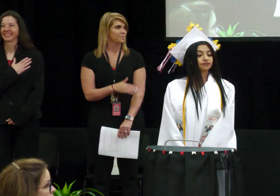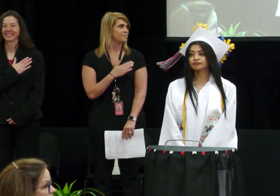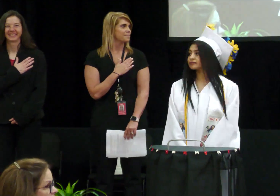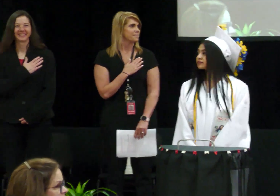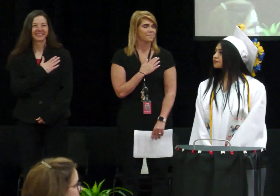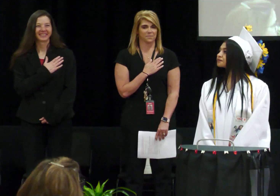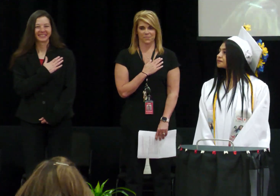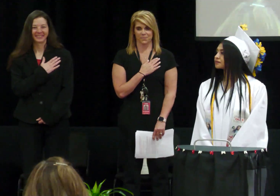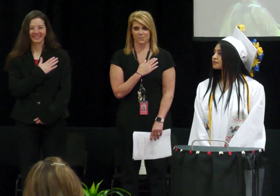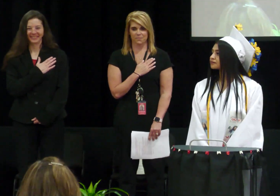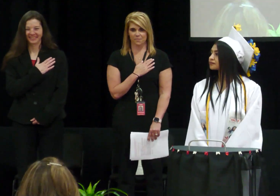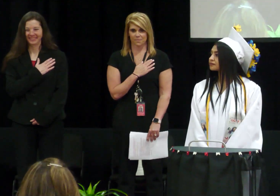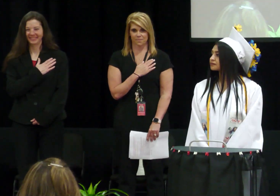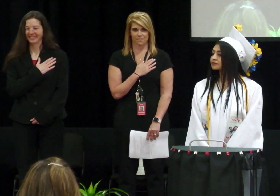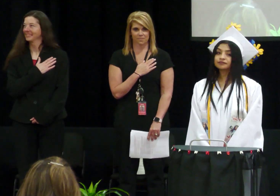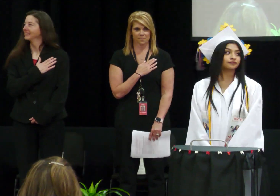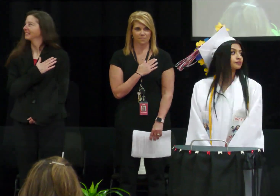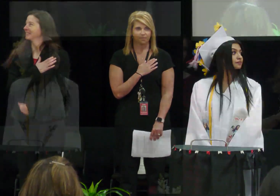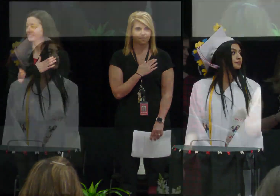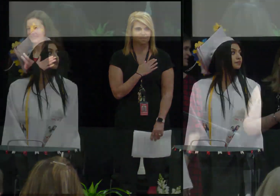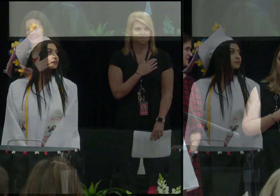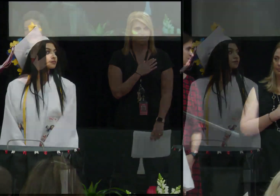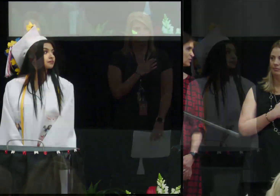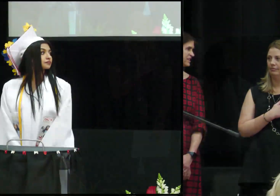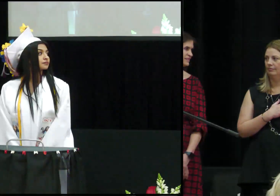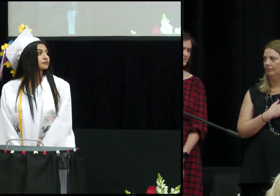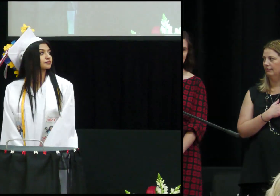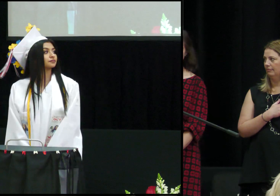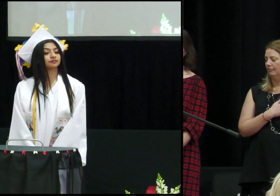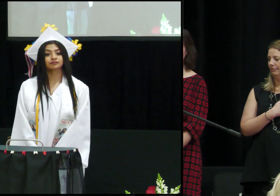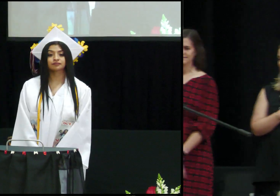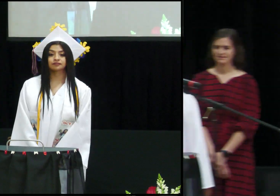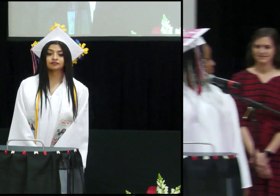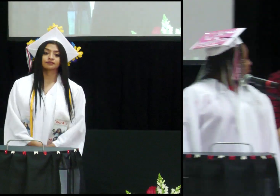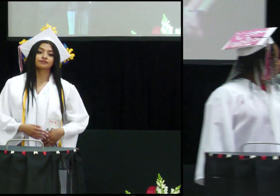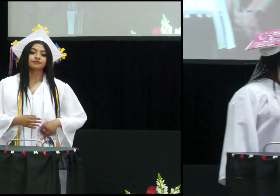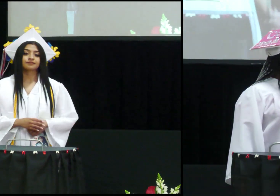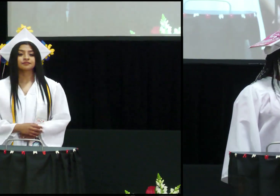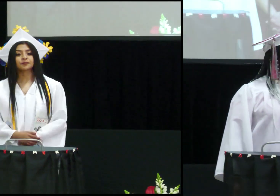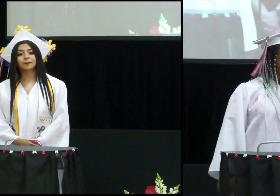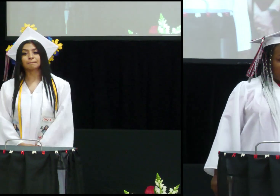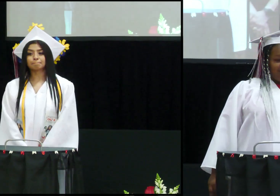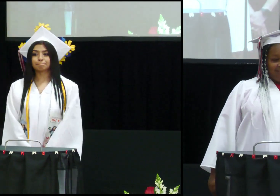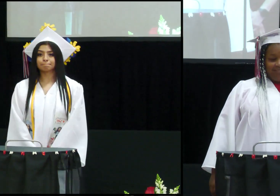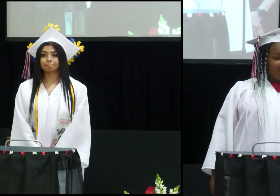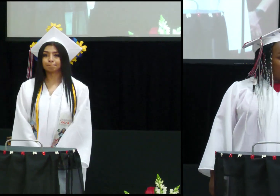Mariah on the north side of the stage and Shamari on the south side.